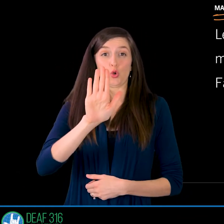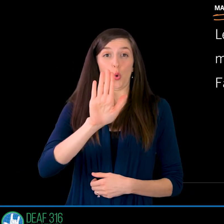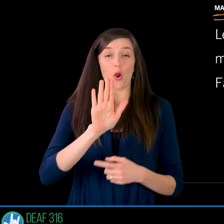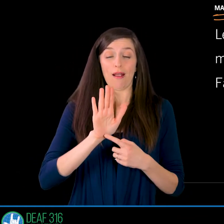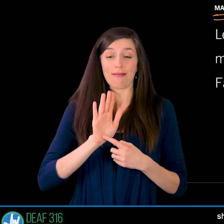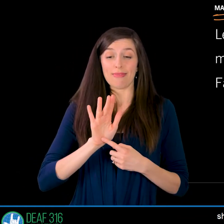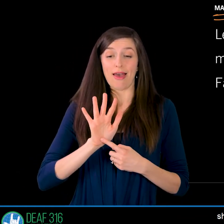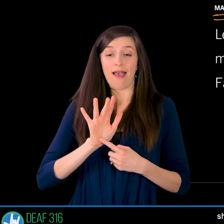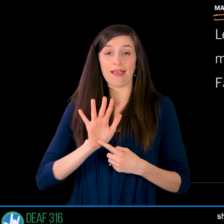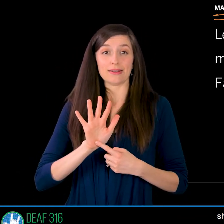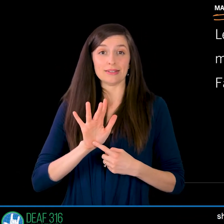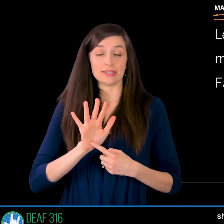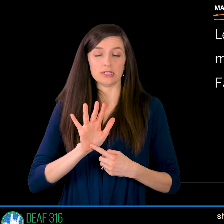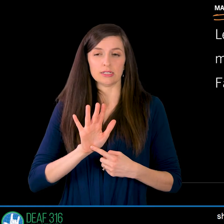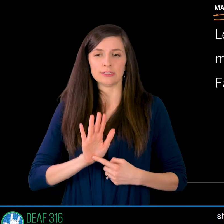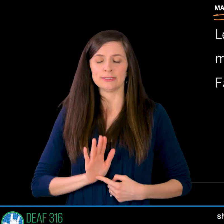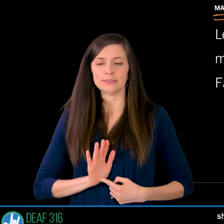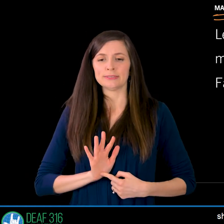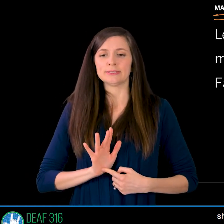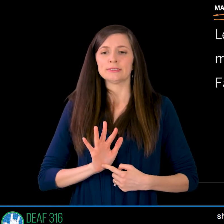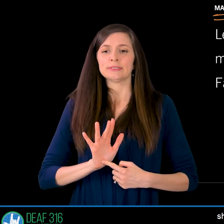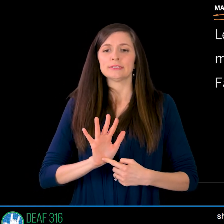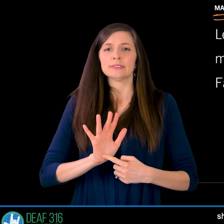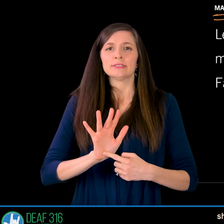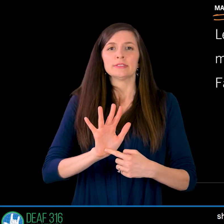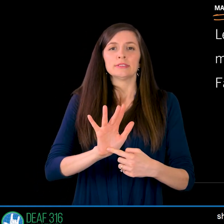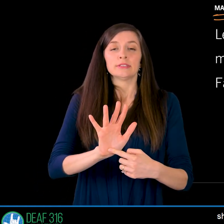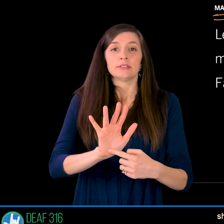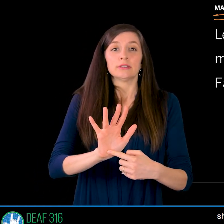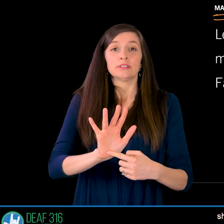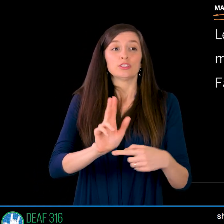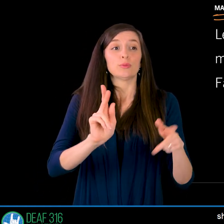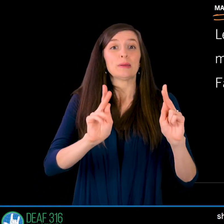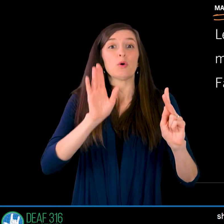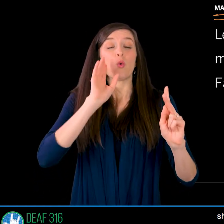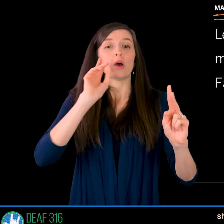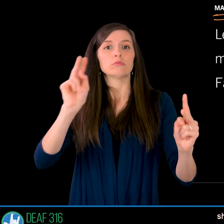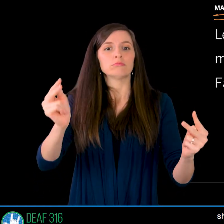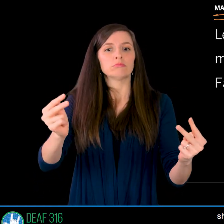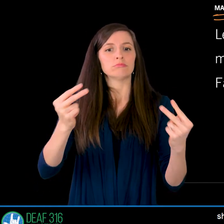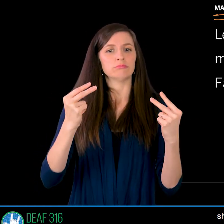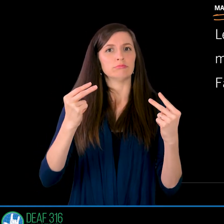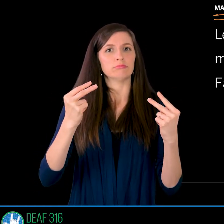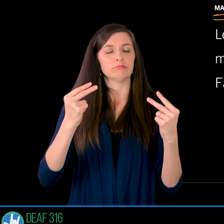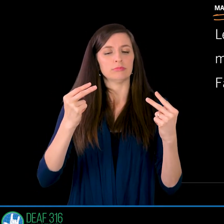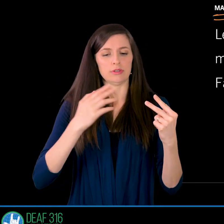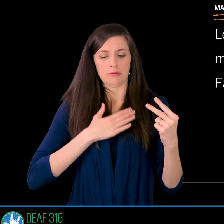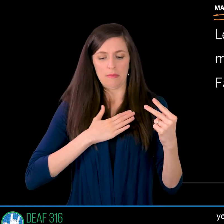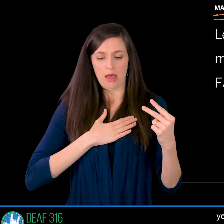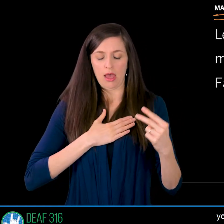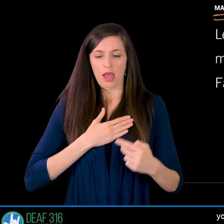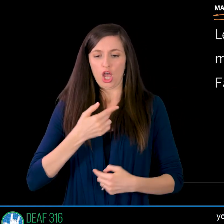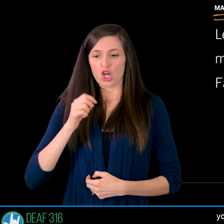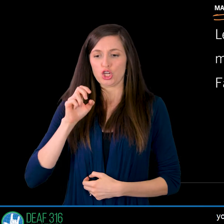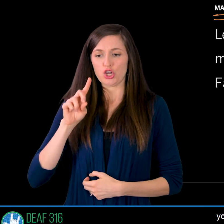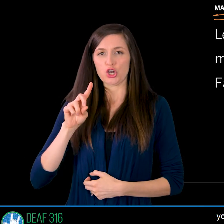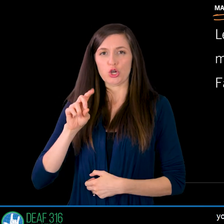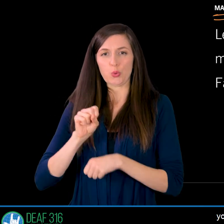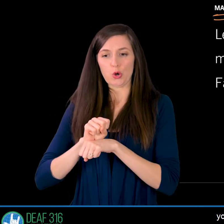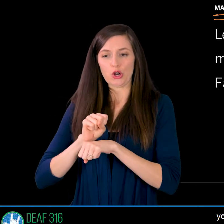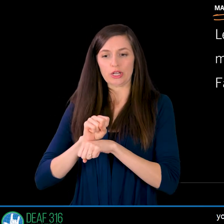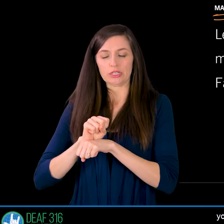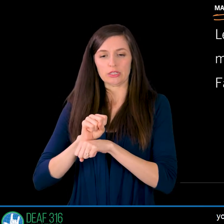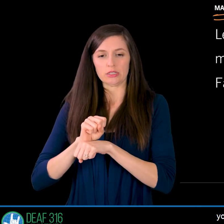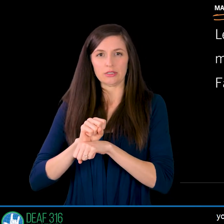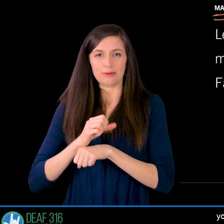light shine before others so that they may see your good works. In other words, your works of kindness